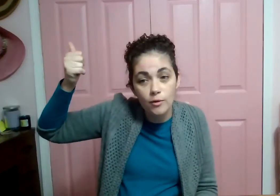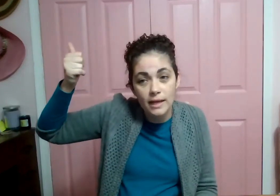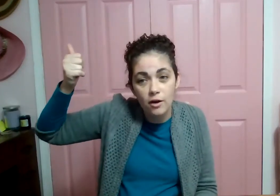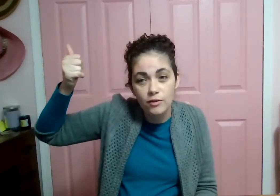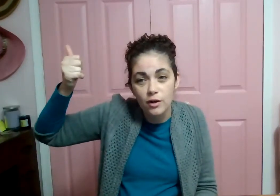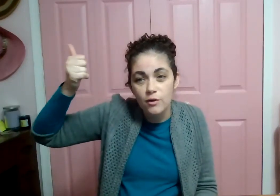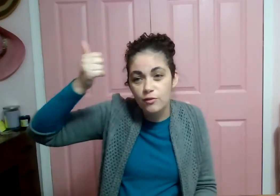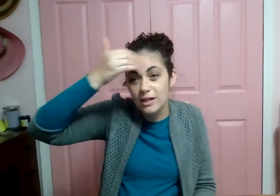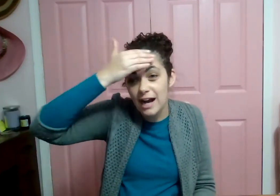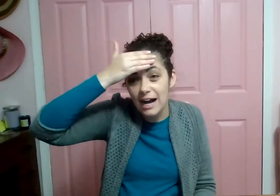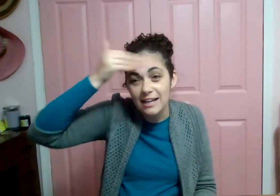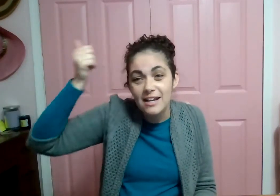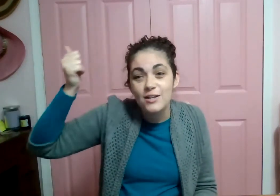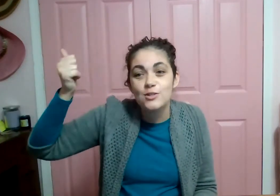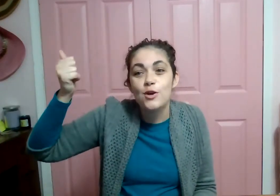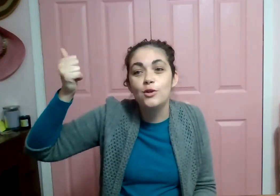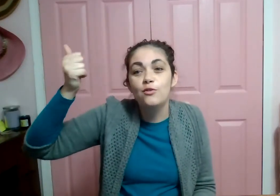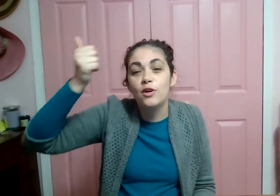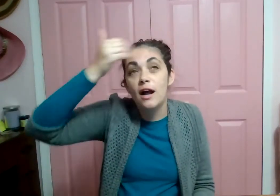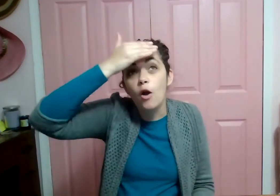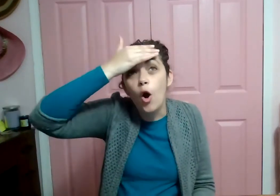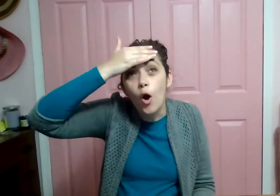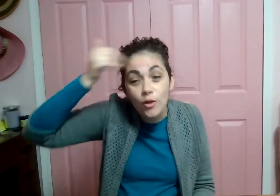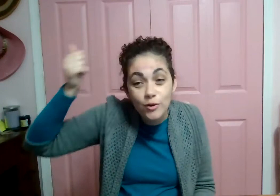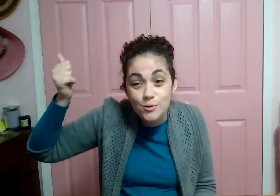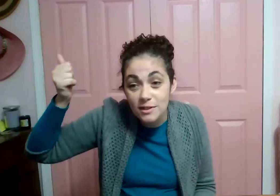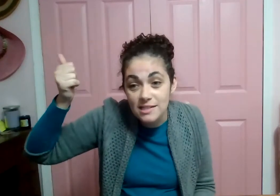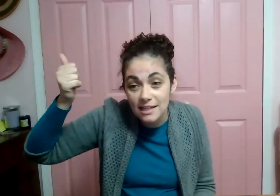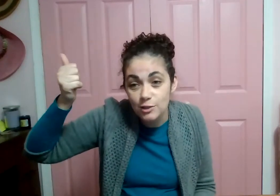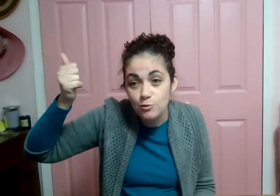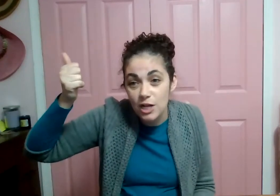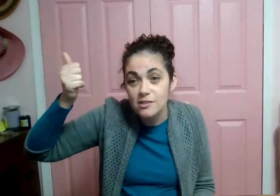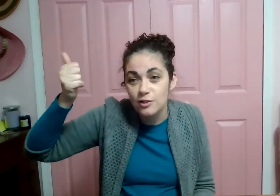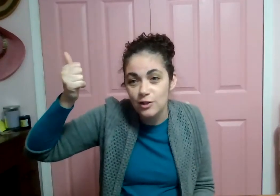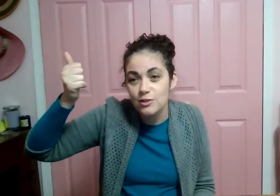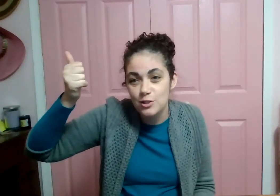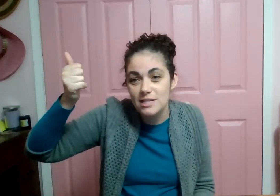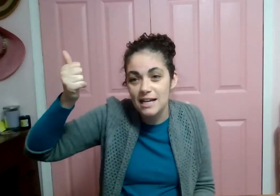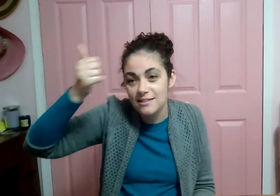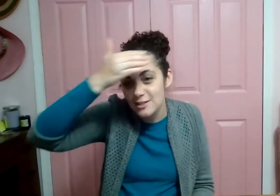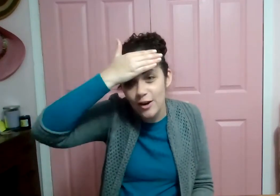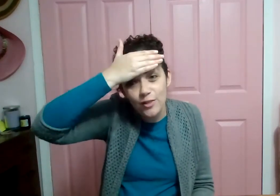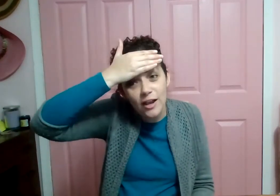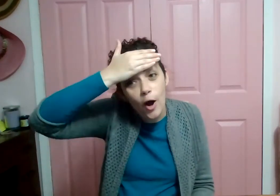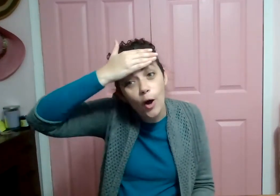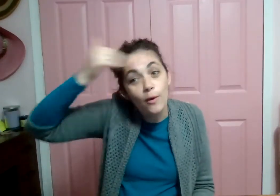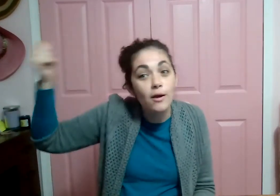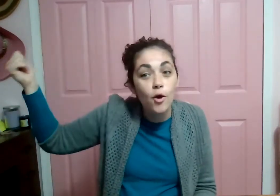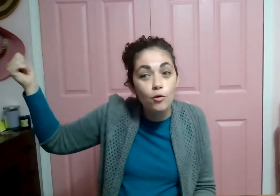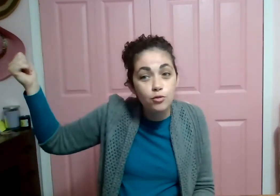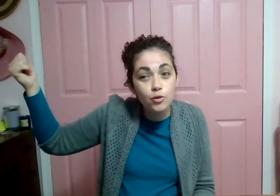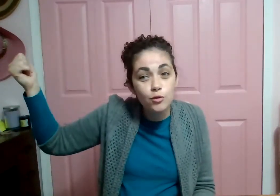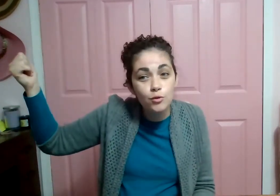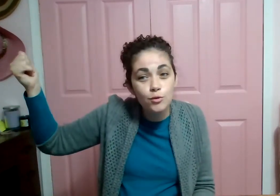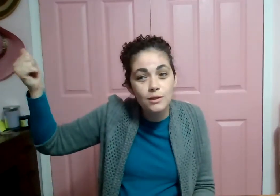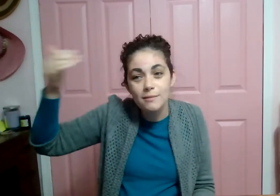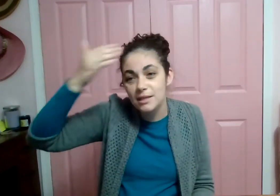the way over. Forgot. So you forgot all those words that you just learned 2 seconds ago. They all went, whew,